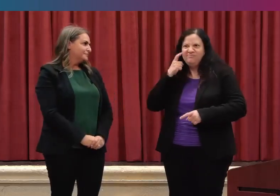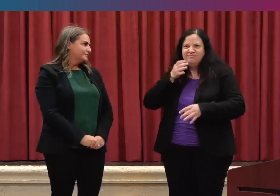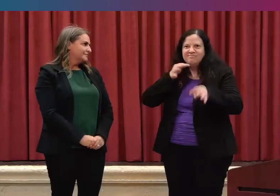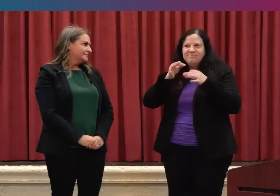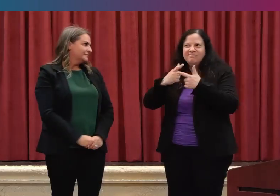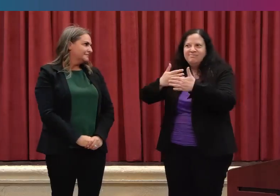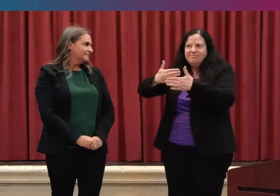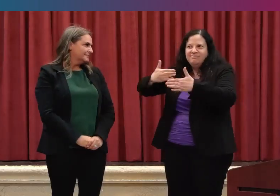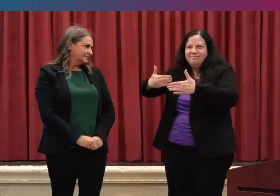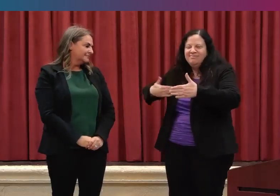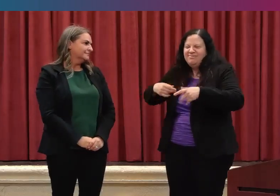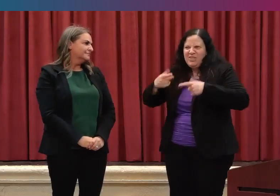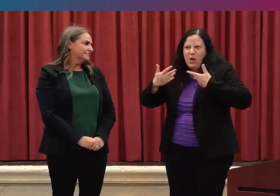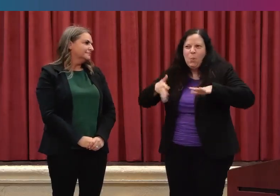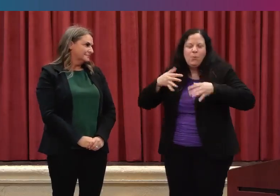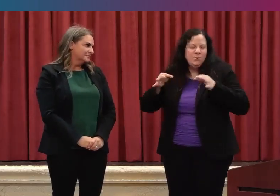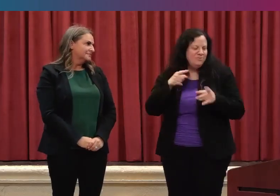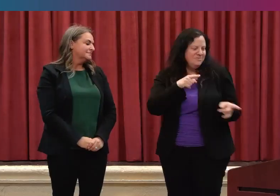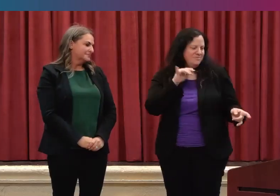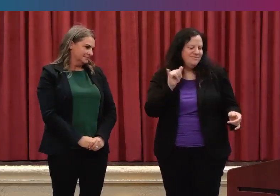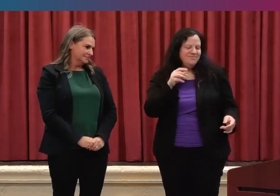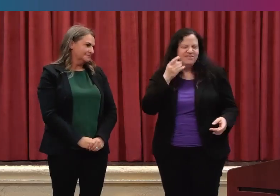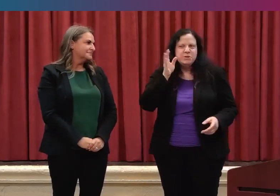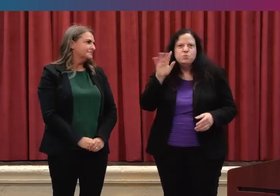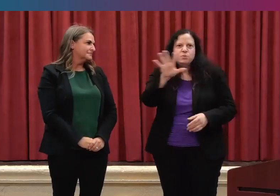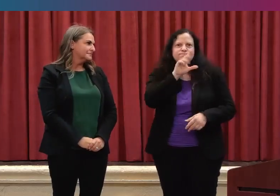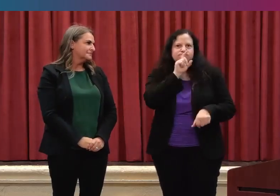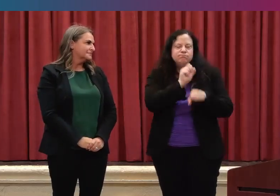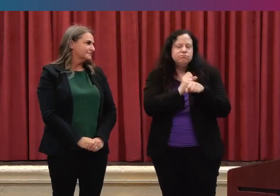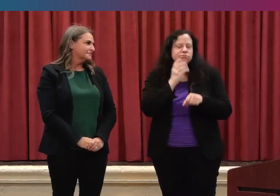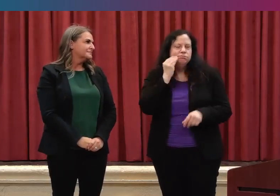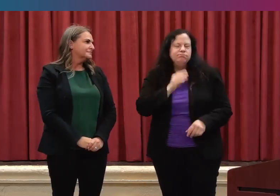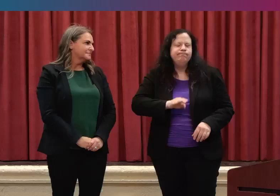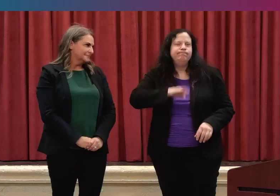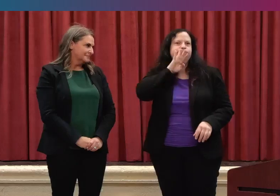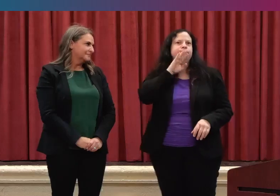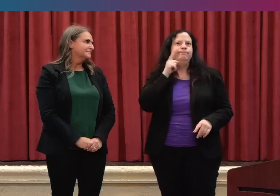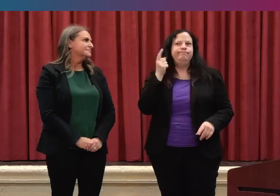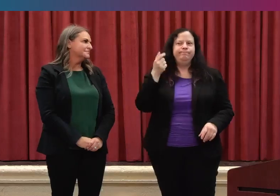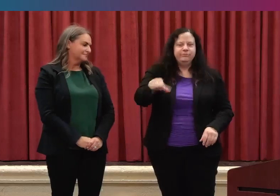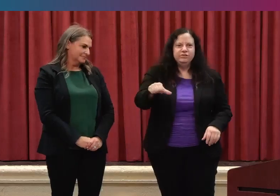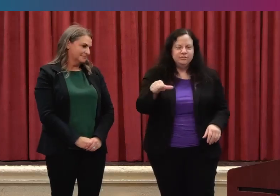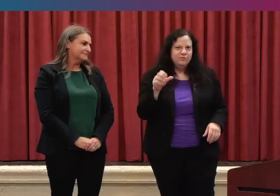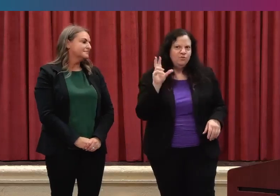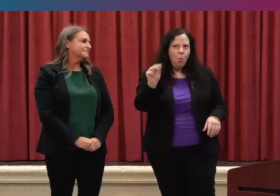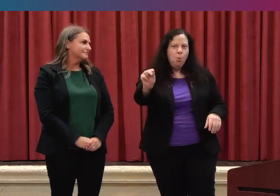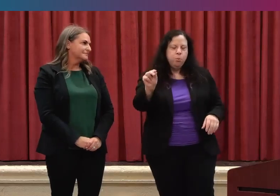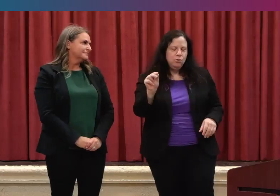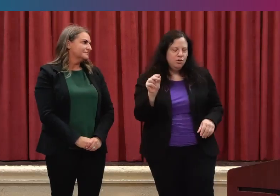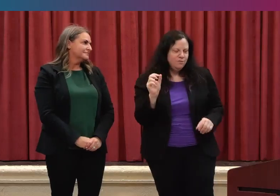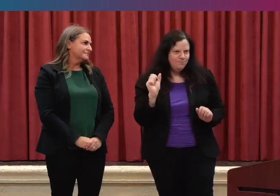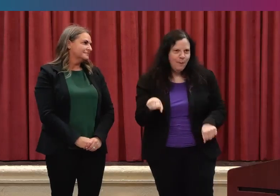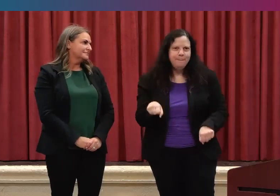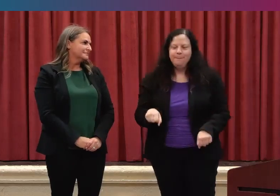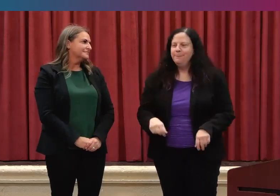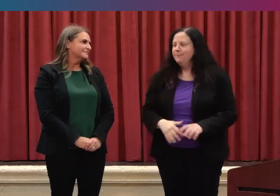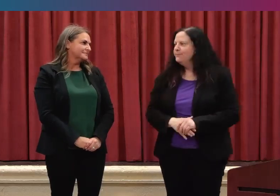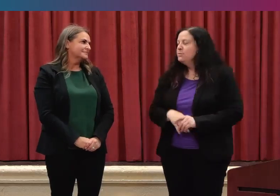grievance. Yep, as we just recently explained, we're just kind of reviewing it here. I know many of you have experienced that frustration with hearing that